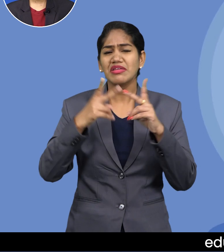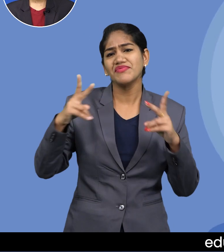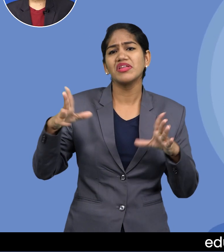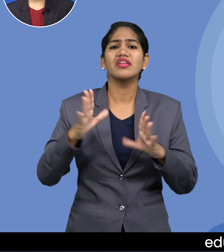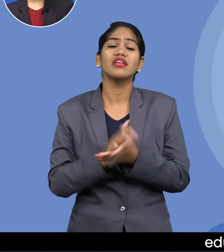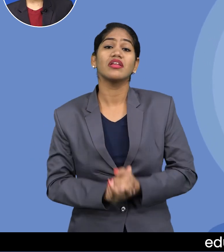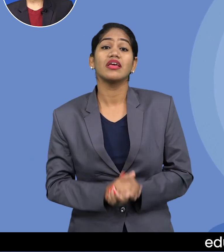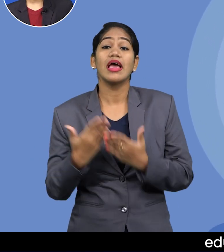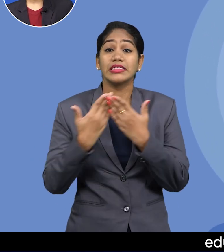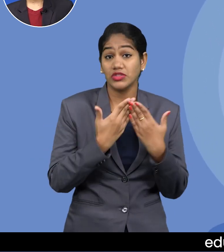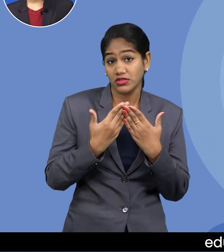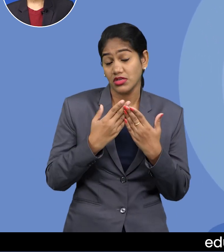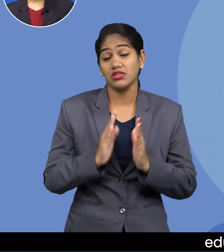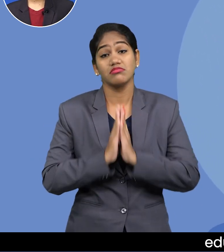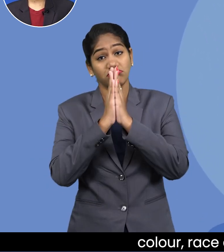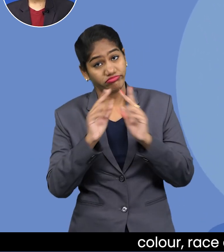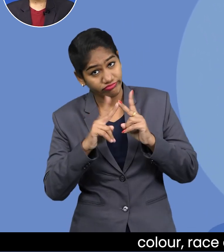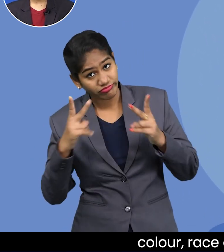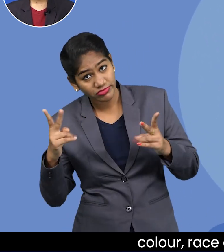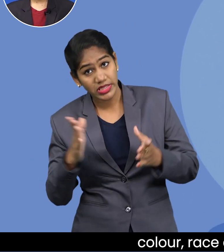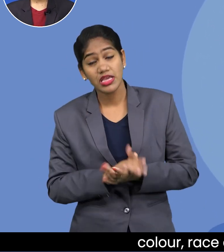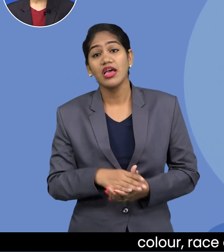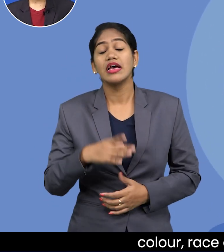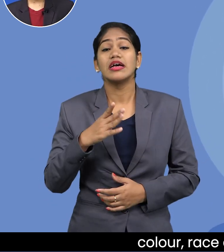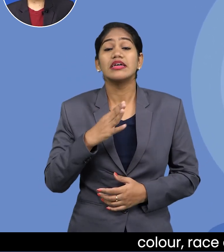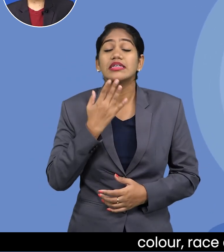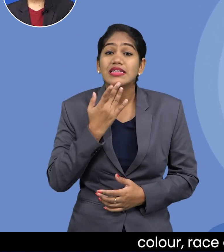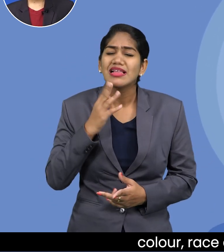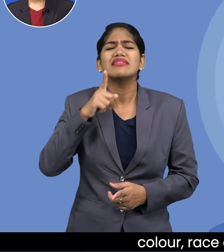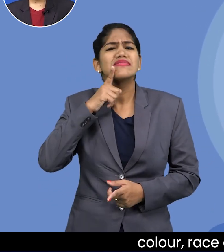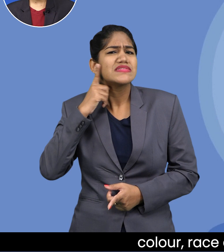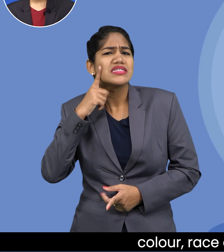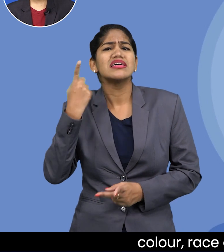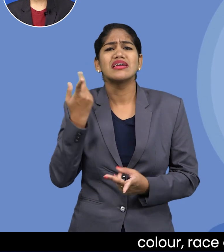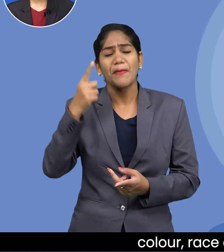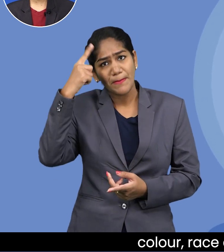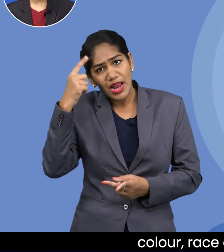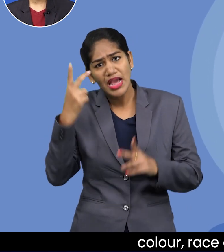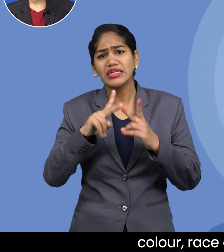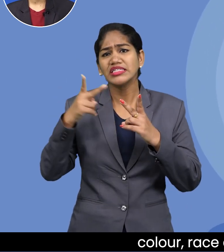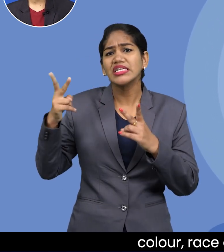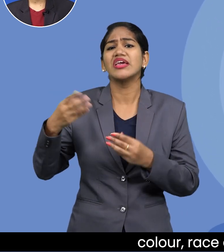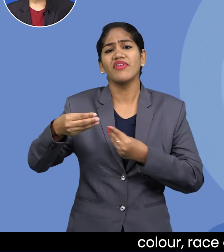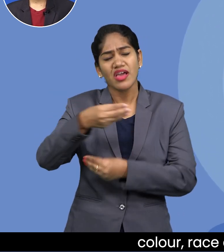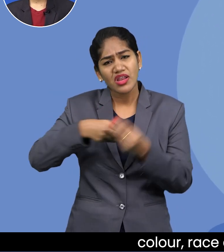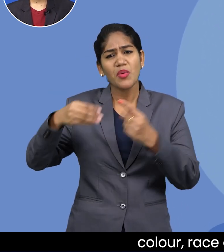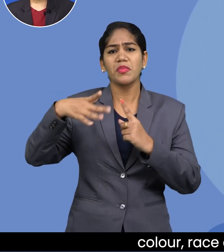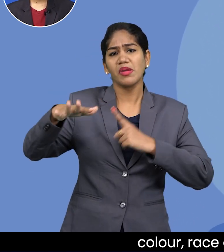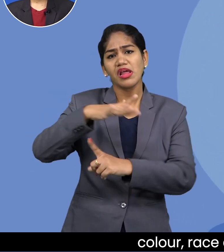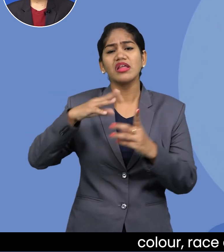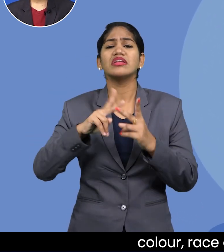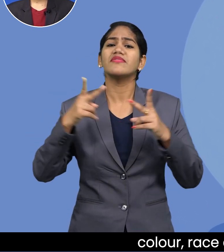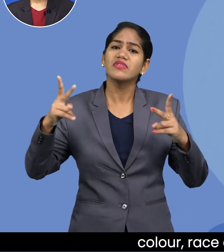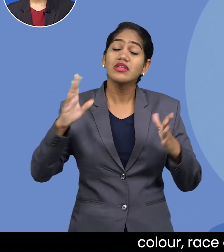education, religion, color, race, and economic conditions.